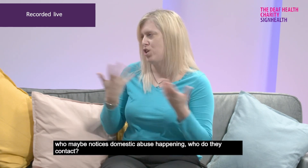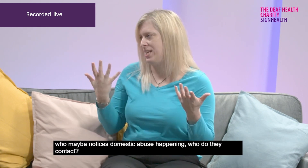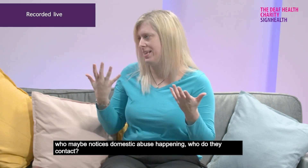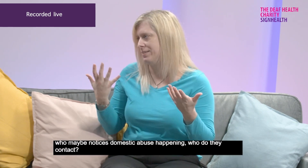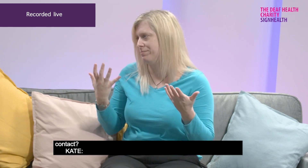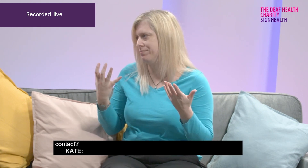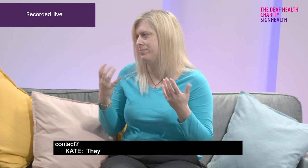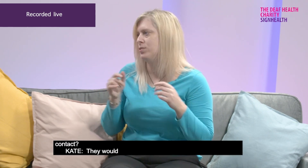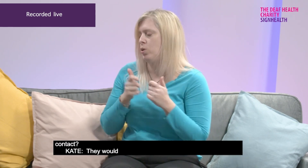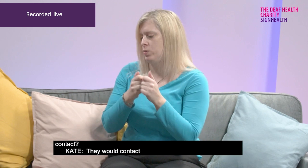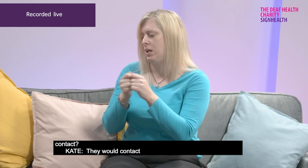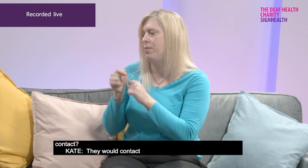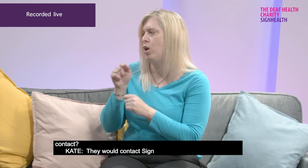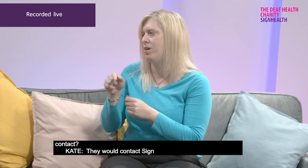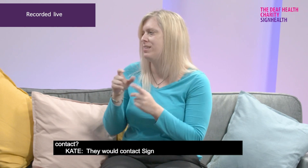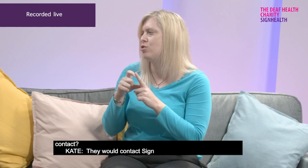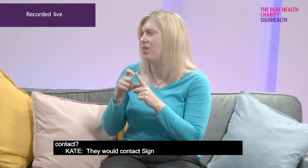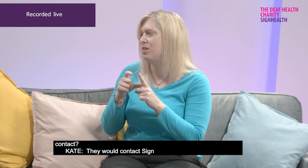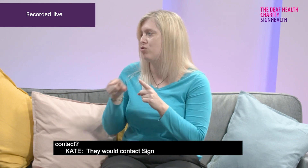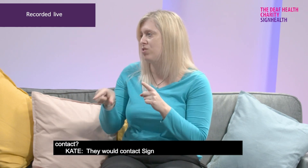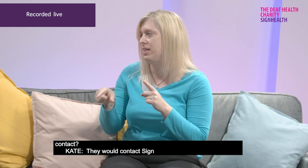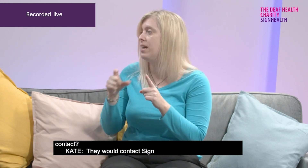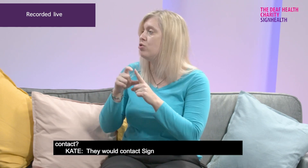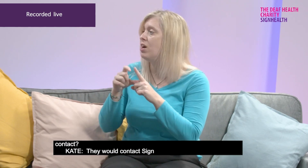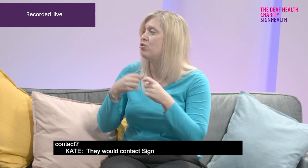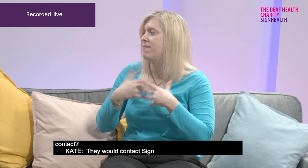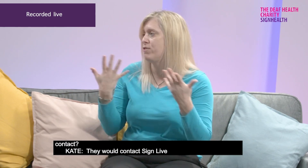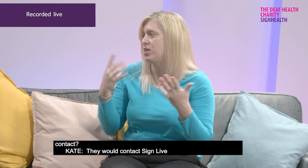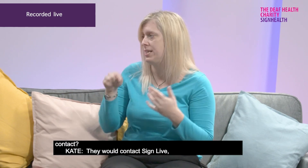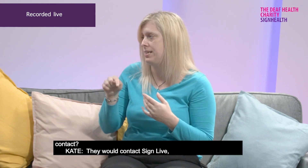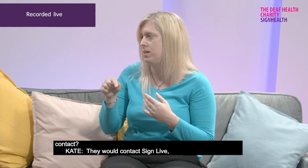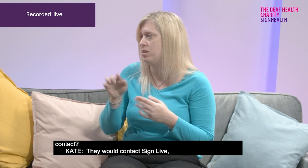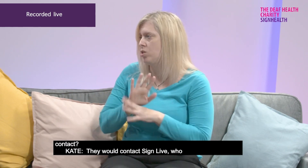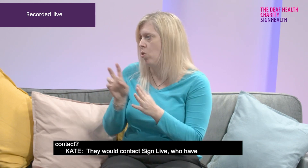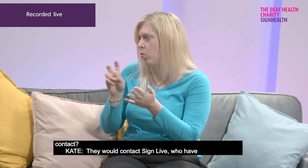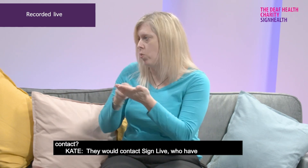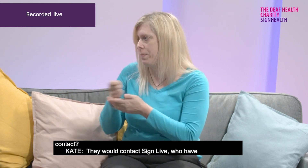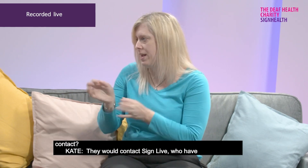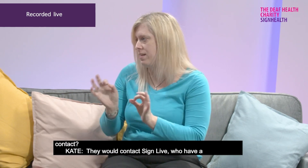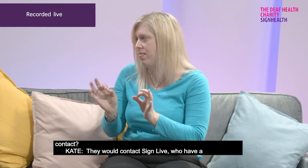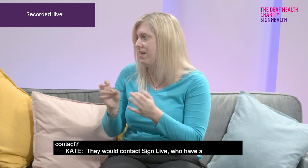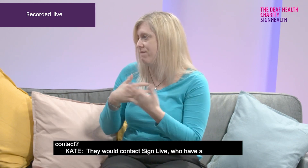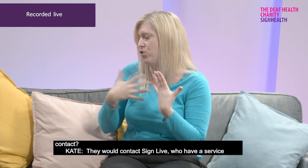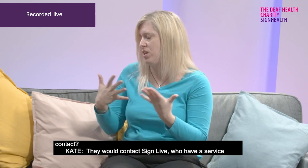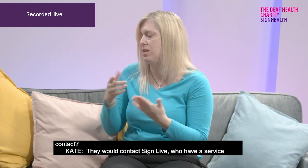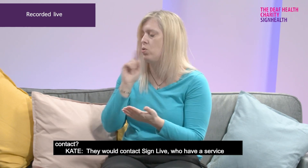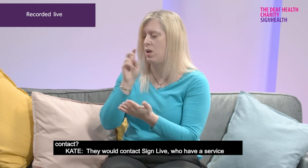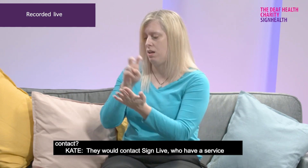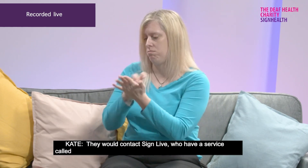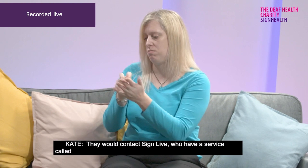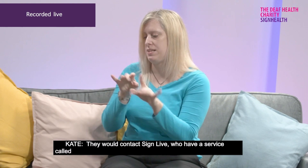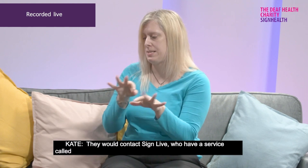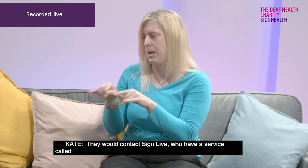Sign Live. Oh, Sign Live. Yes, yeah, so Sign Live have a service called Live